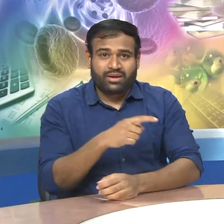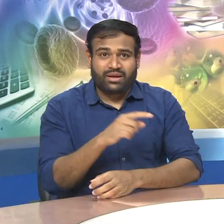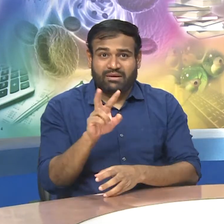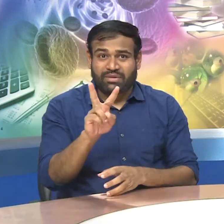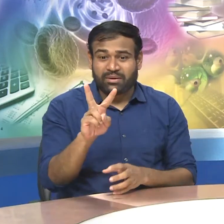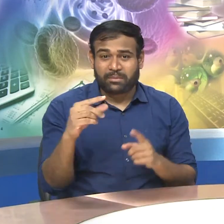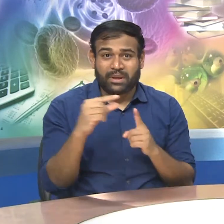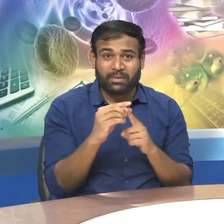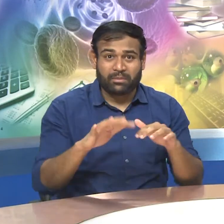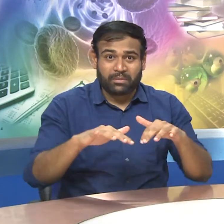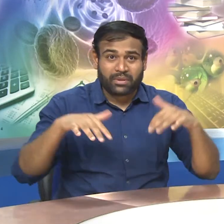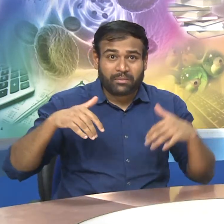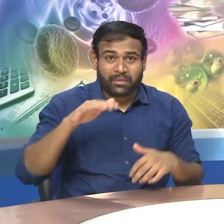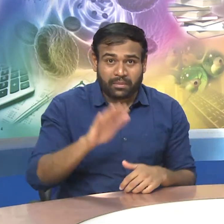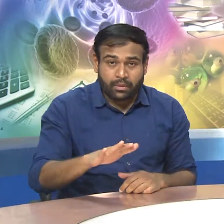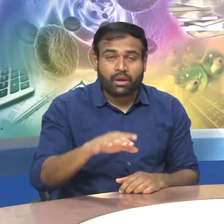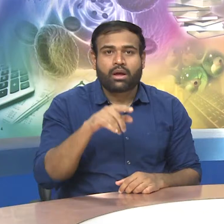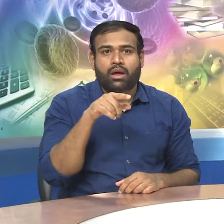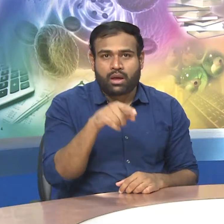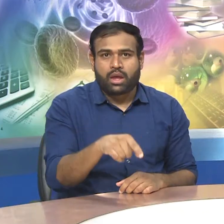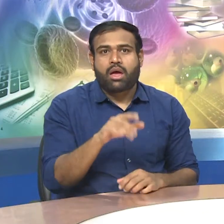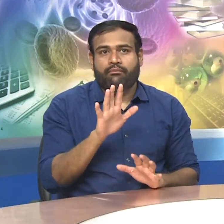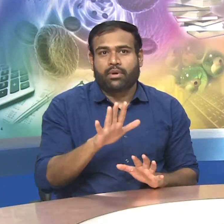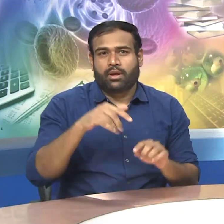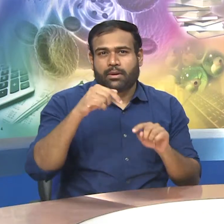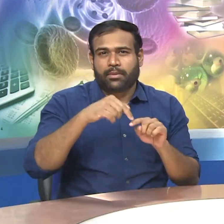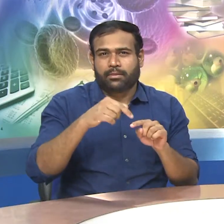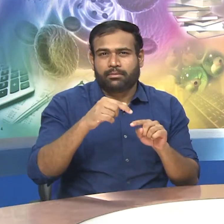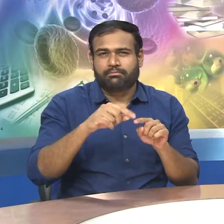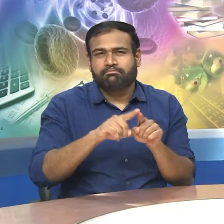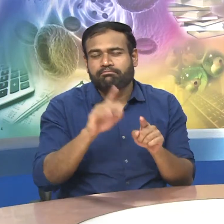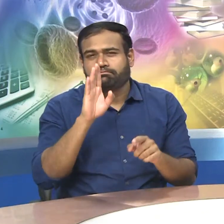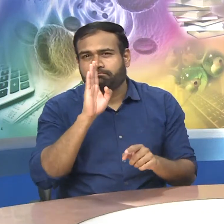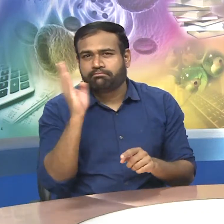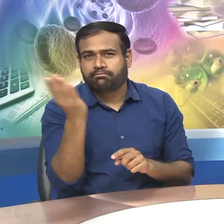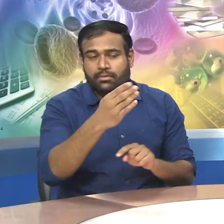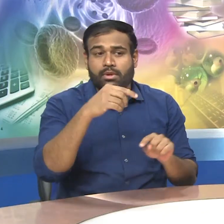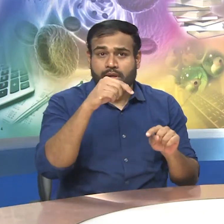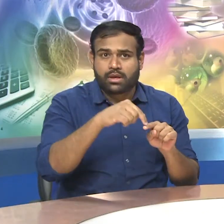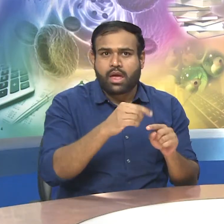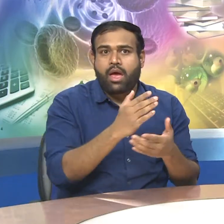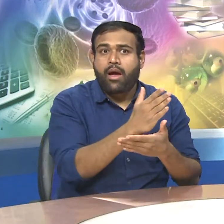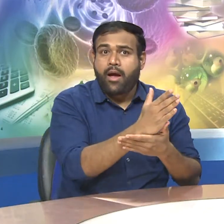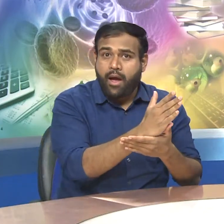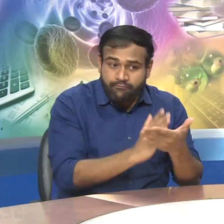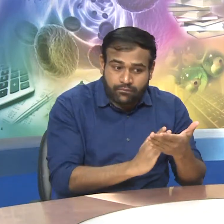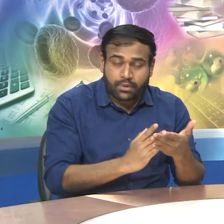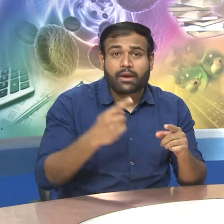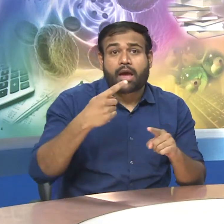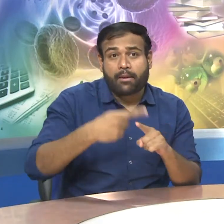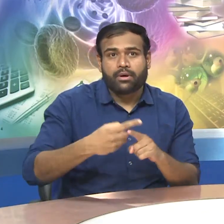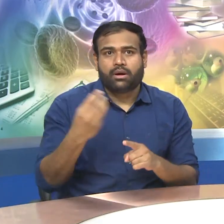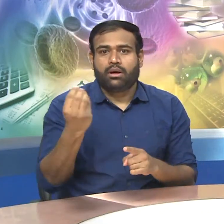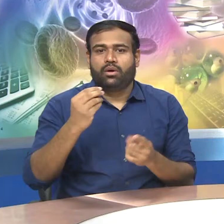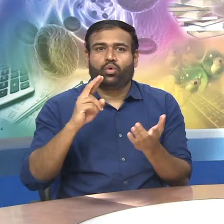Next, the Vidhan Parishad is partially elected and partially nominated.